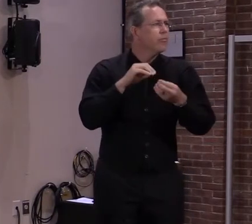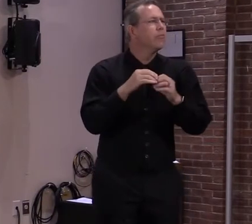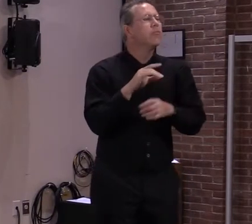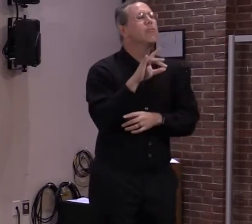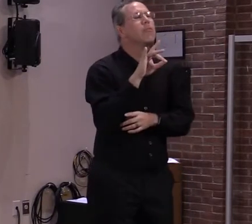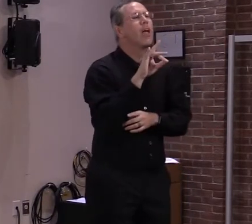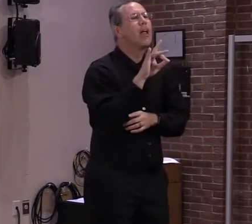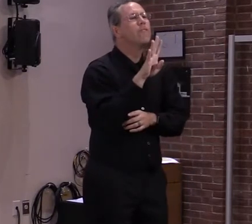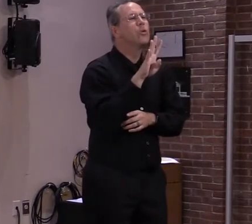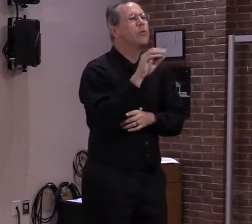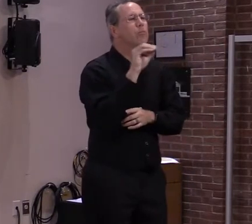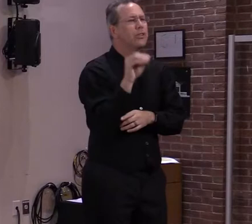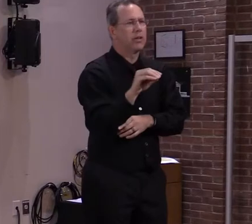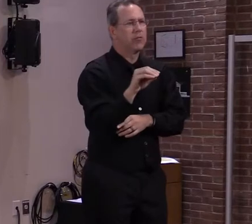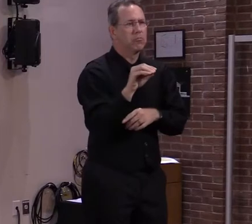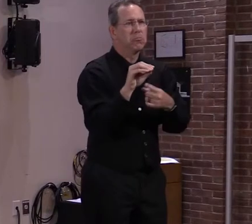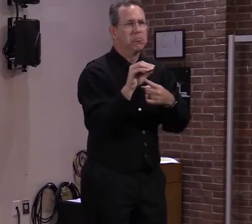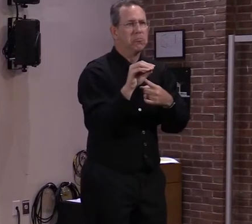84.4%.